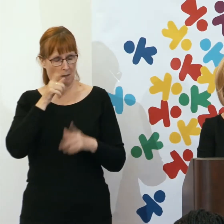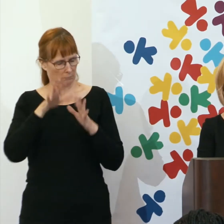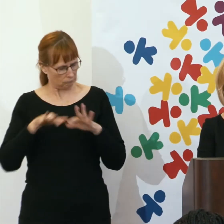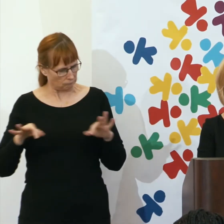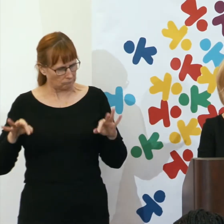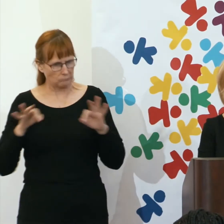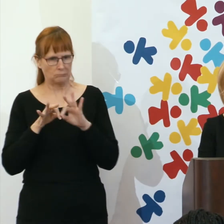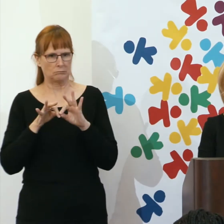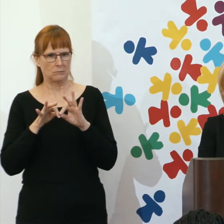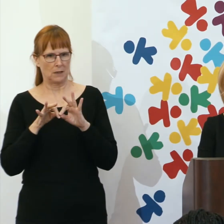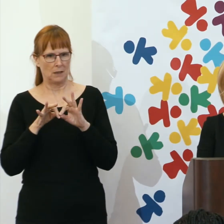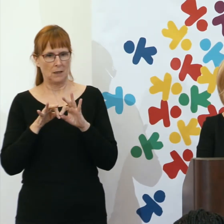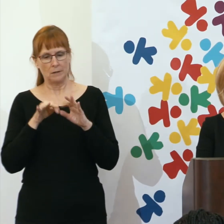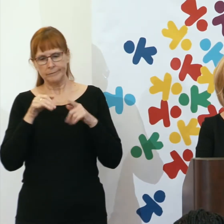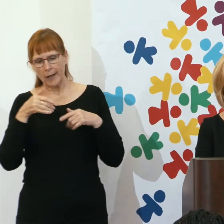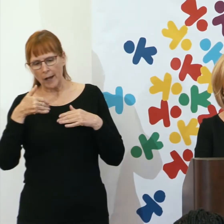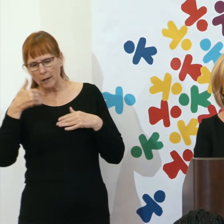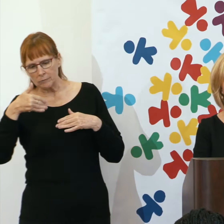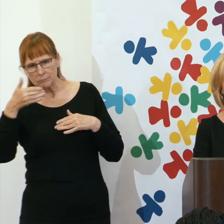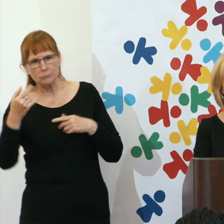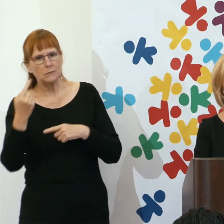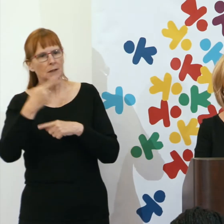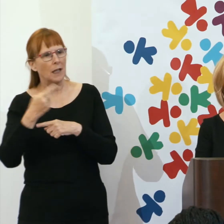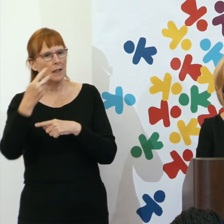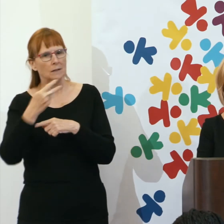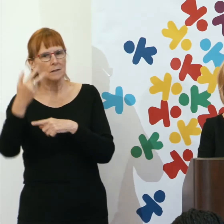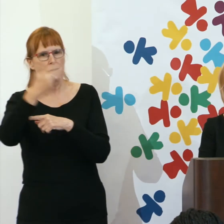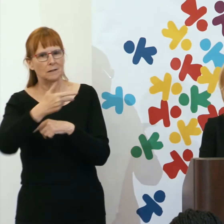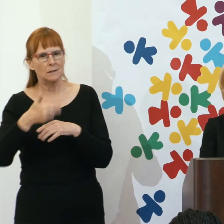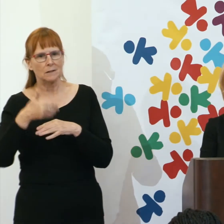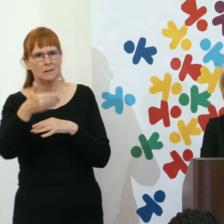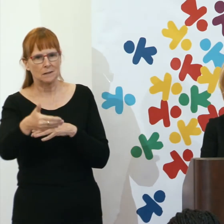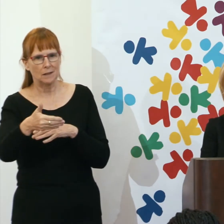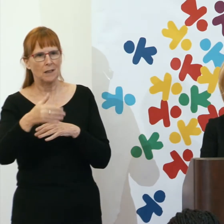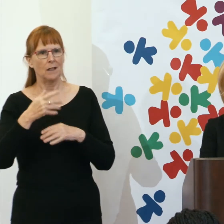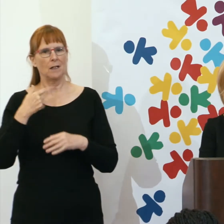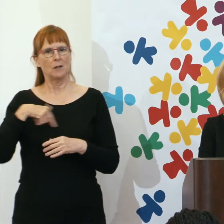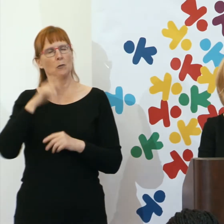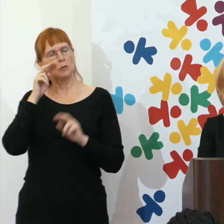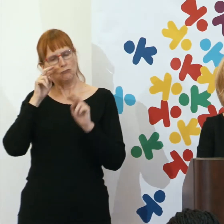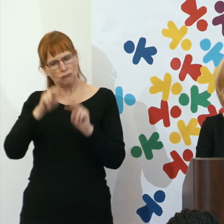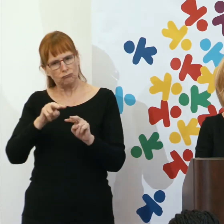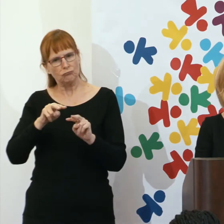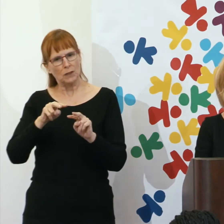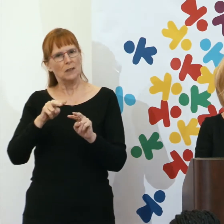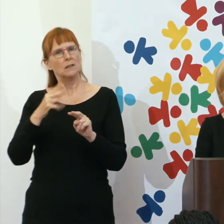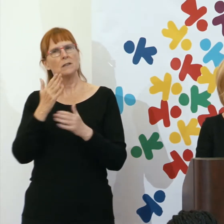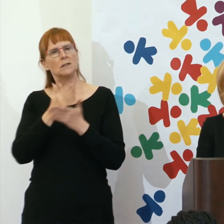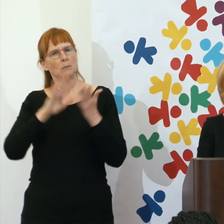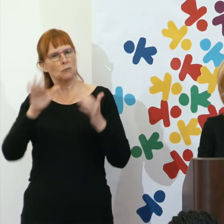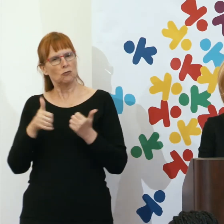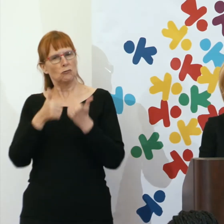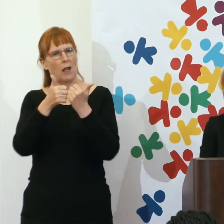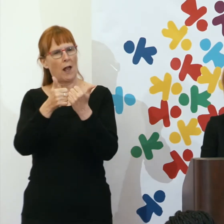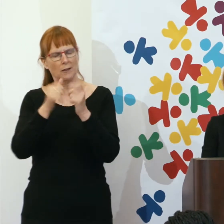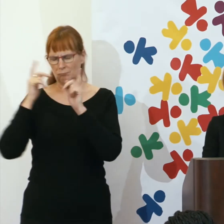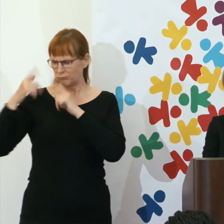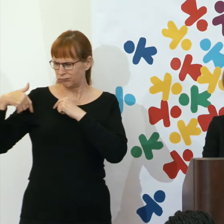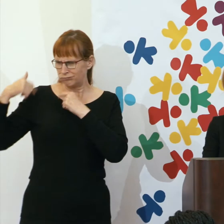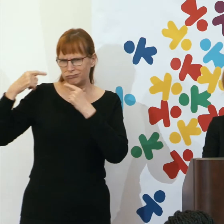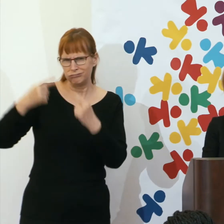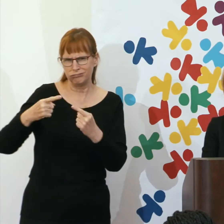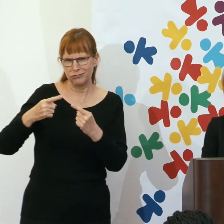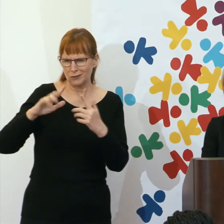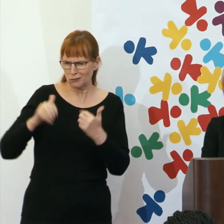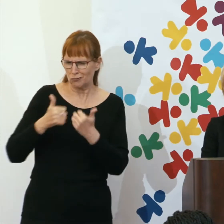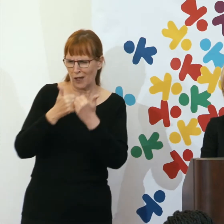Over the next few days, we're going to spend time looking at some of our oldest challenges through a slightly newer lens. The